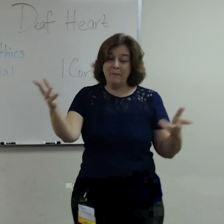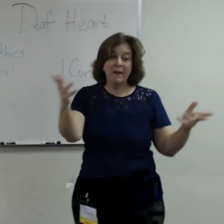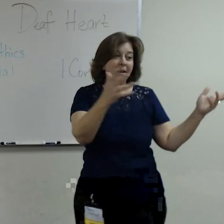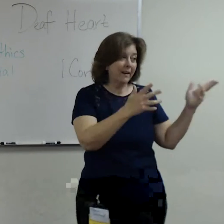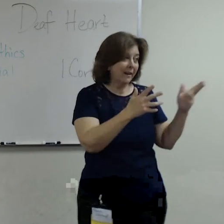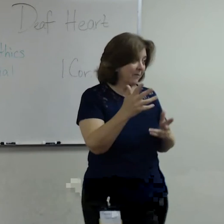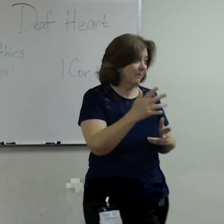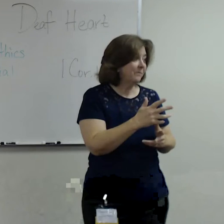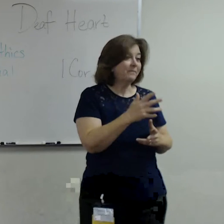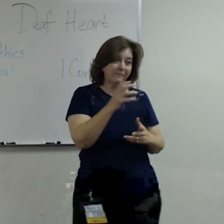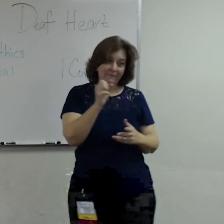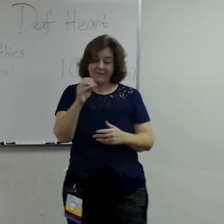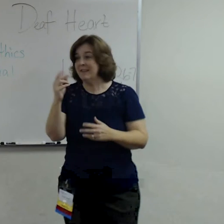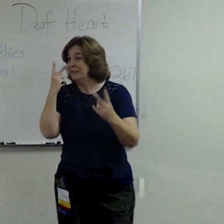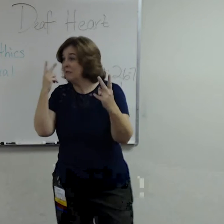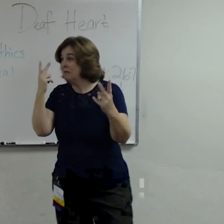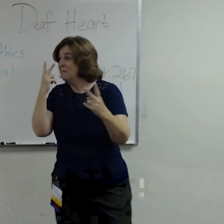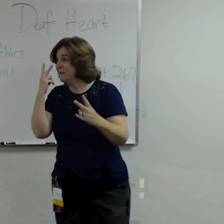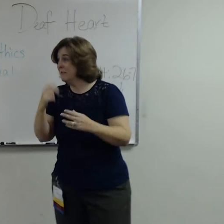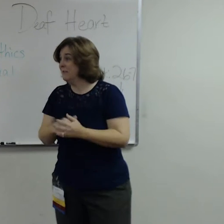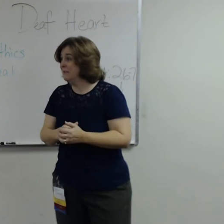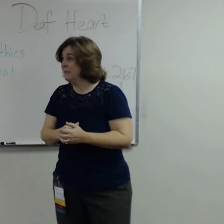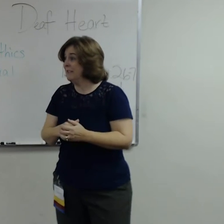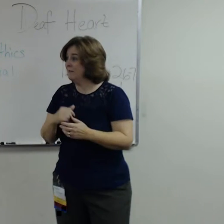But so we'll just see. But